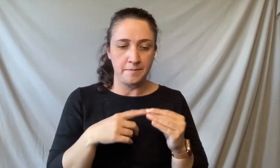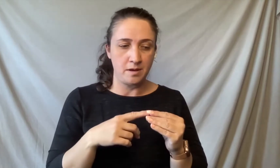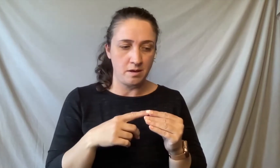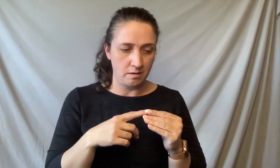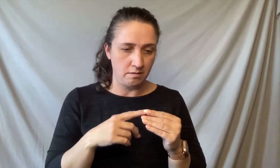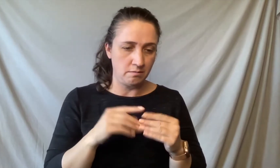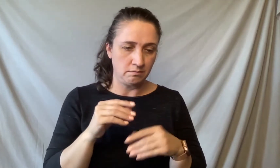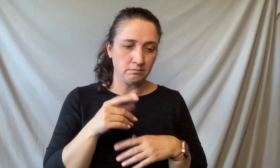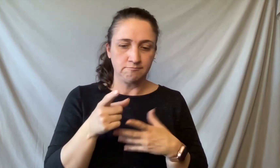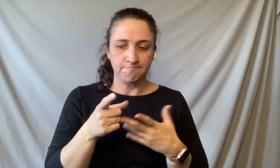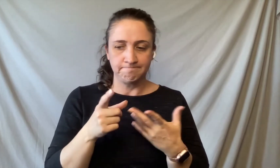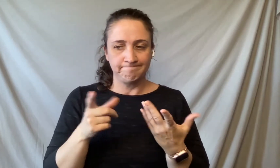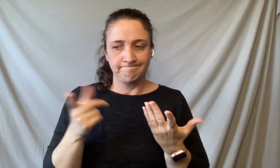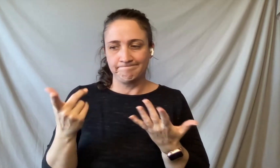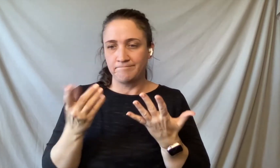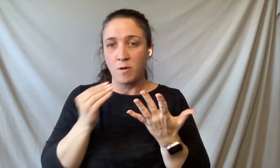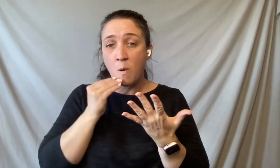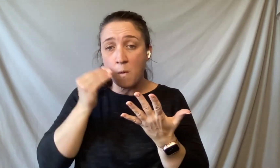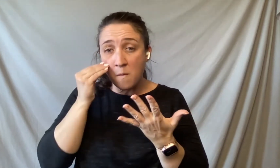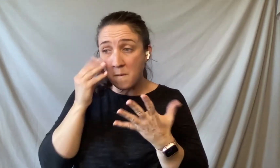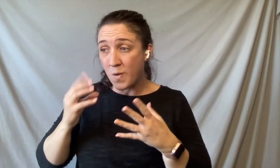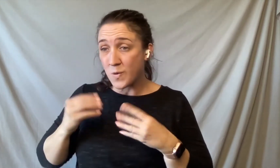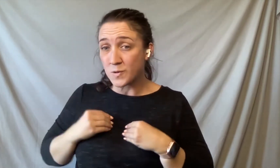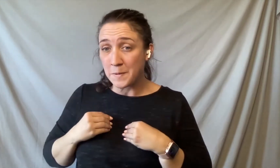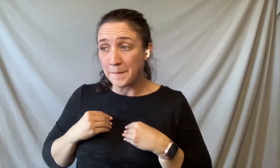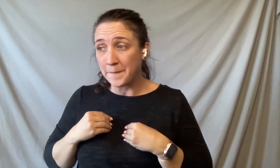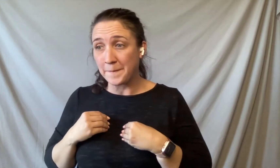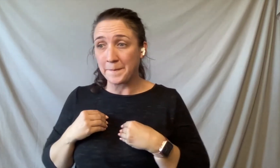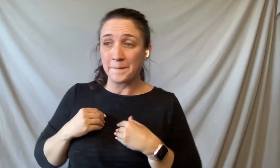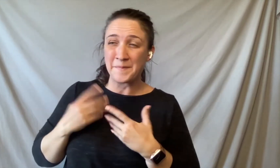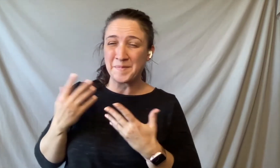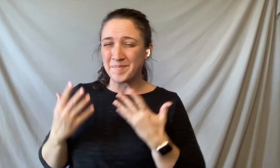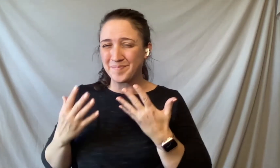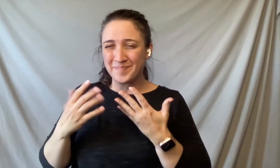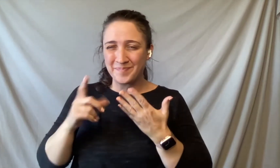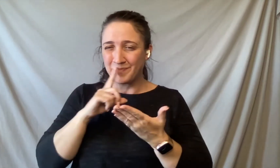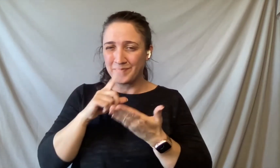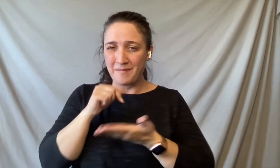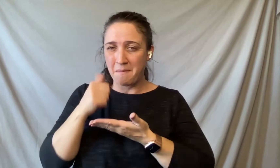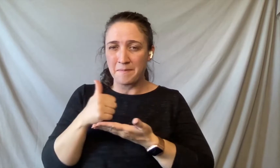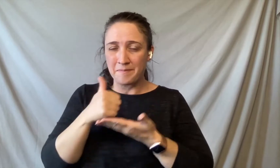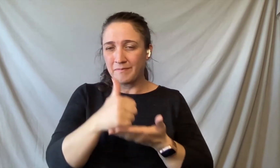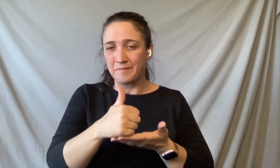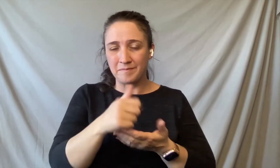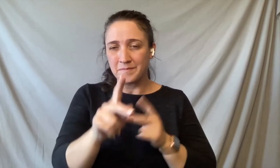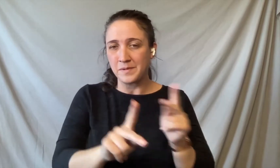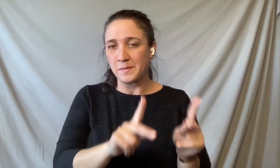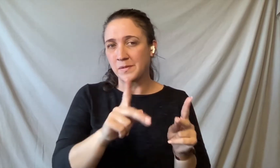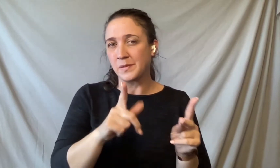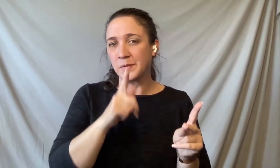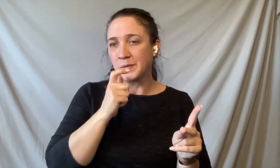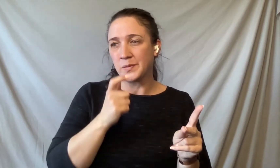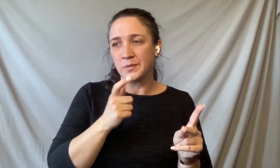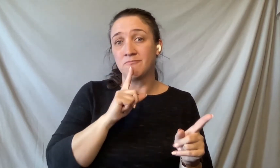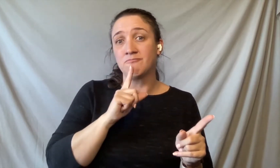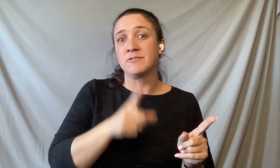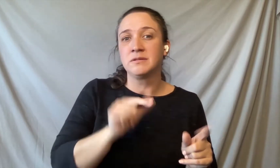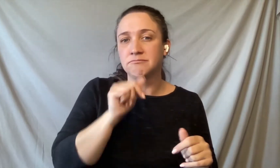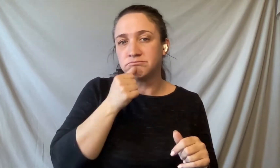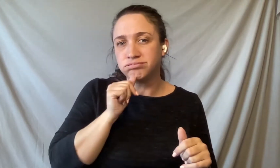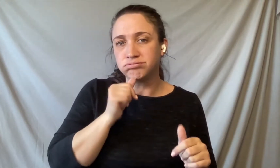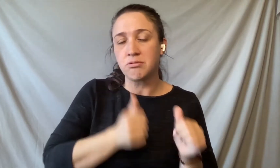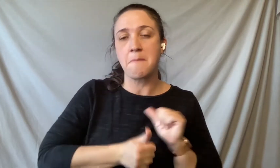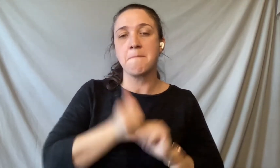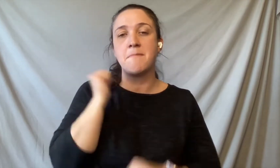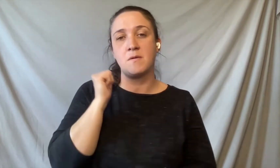homeownership maybe not being helpful to the people who really suffered the most in this pandemic